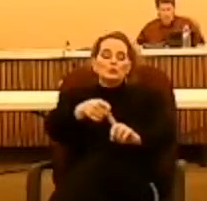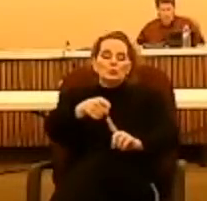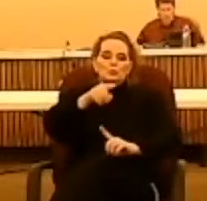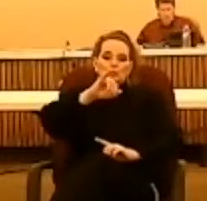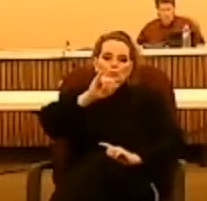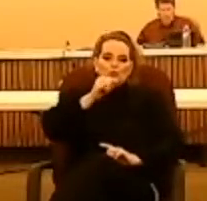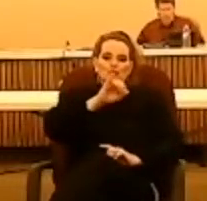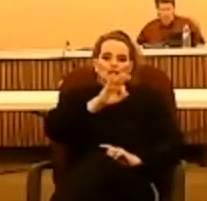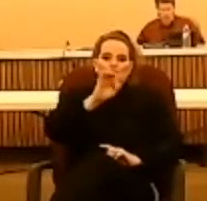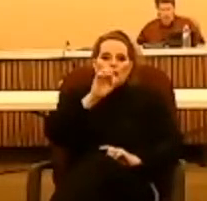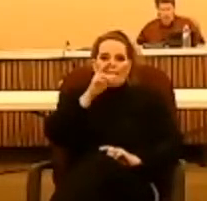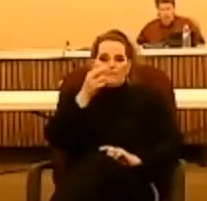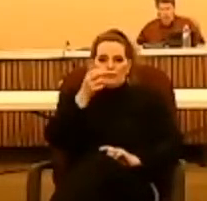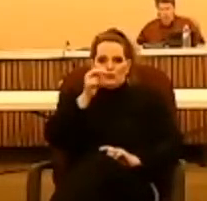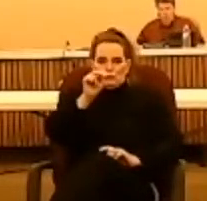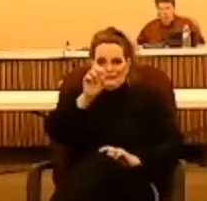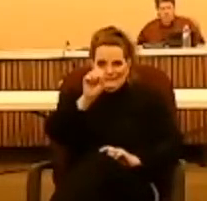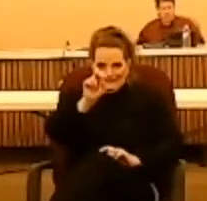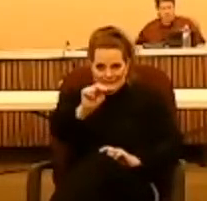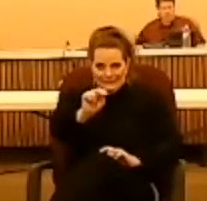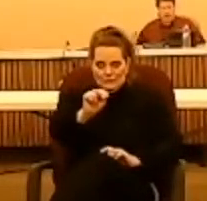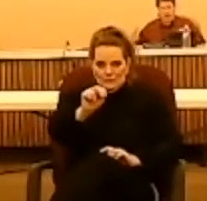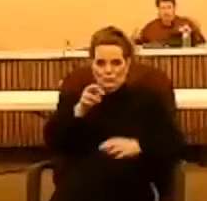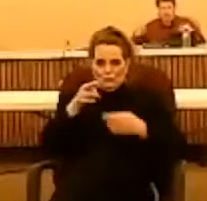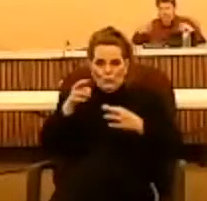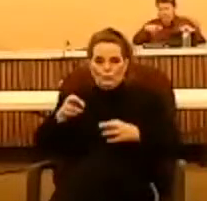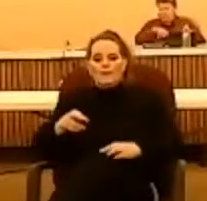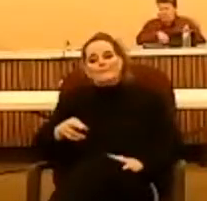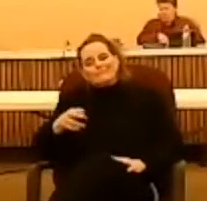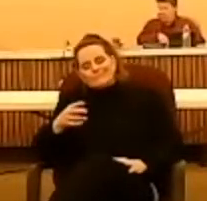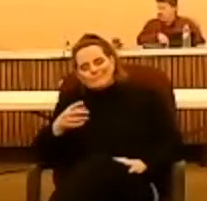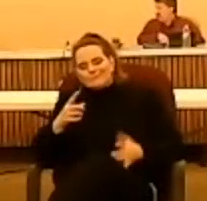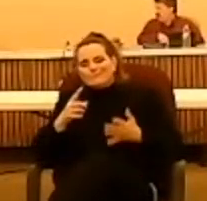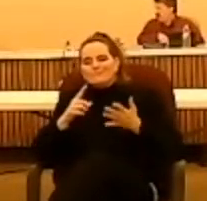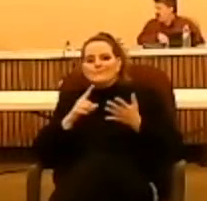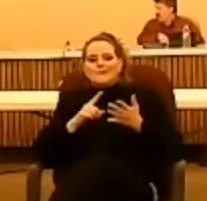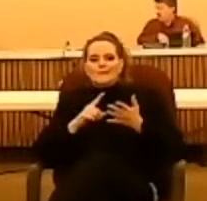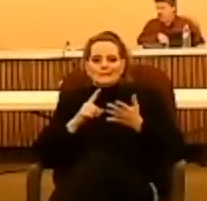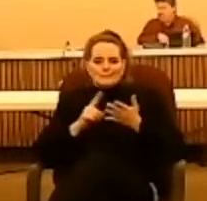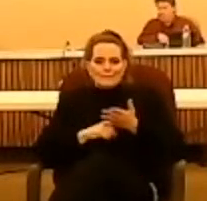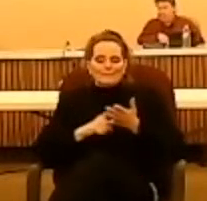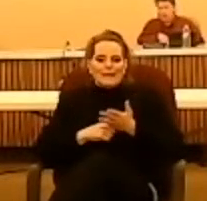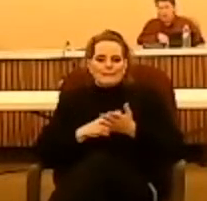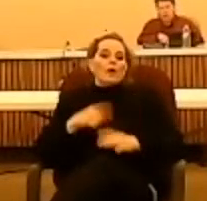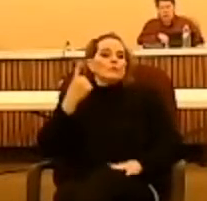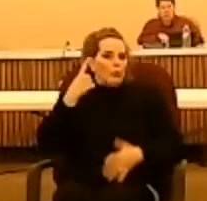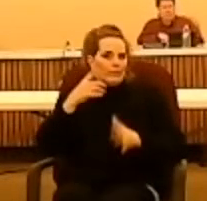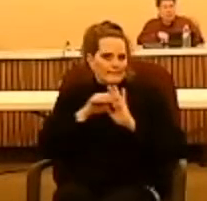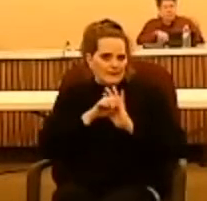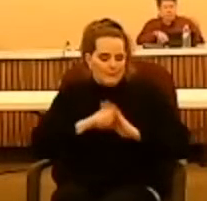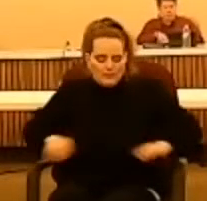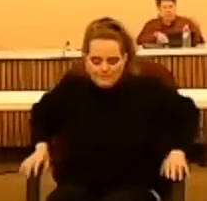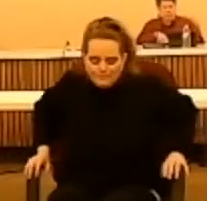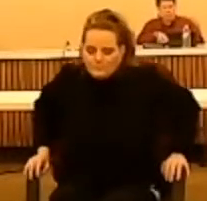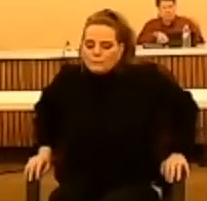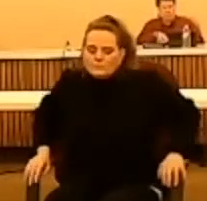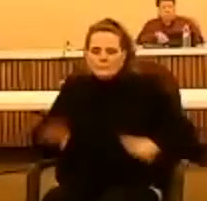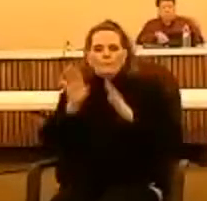And, you know, one of the things that comes in though is sometimes, as this is being a perfect example, the